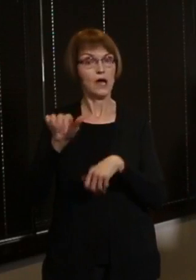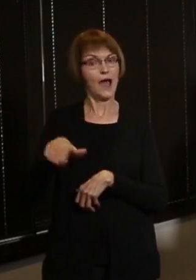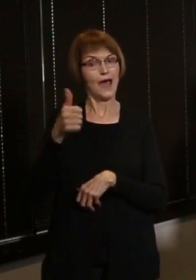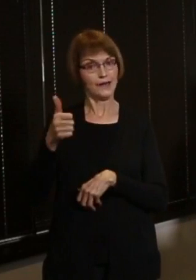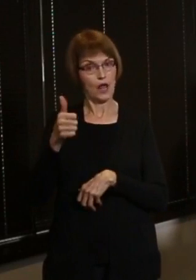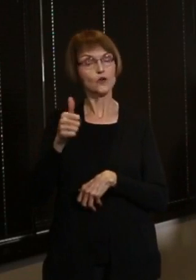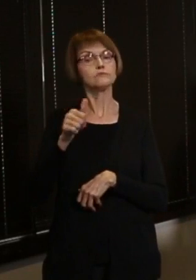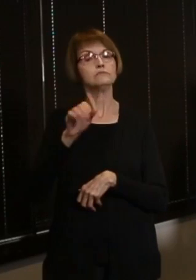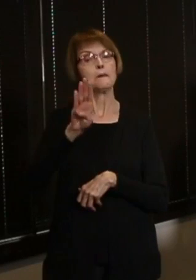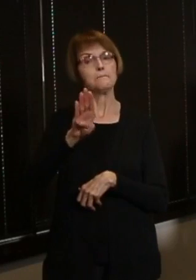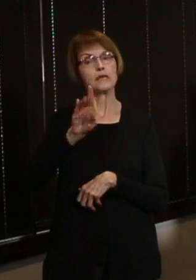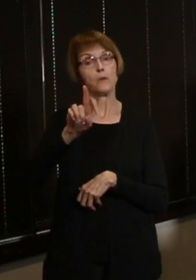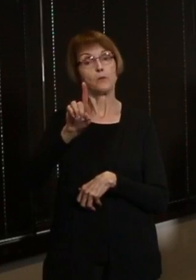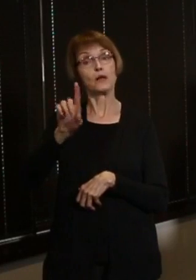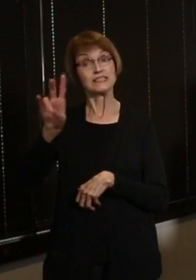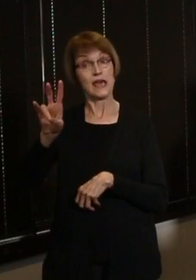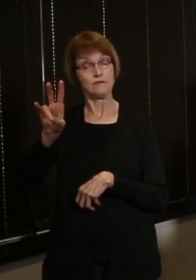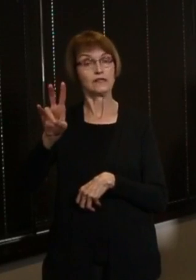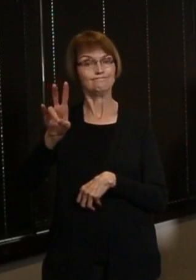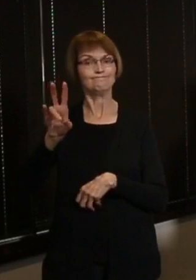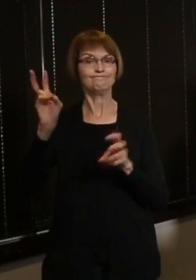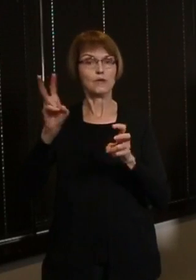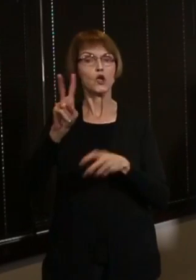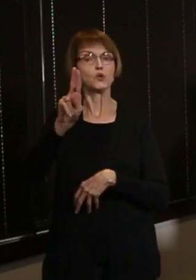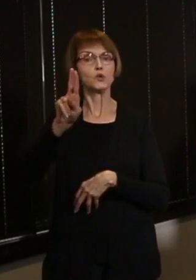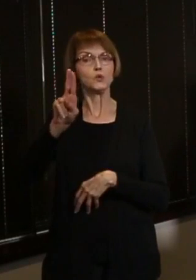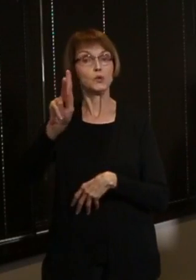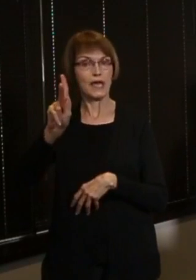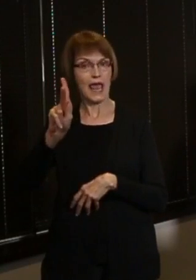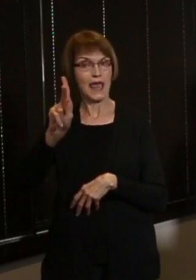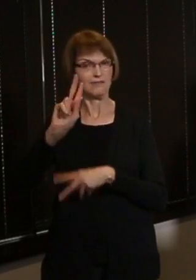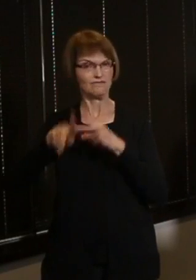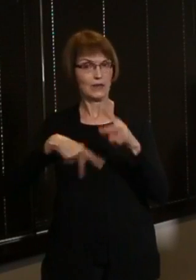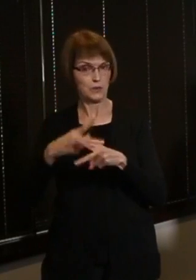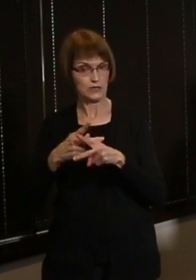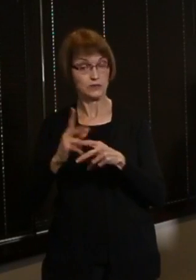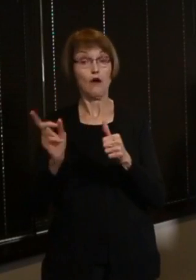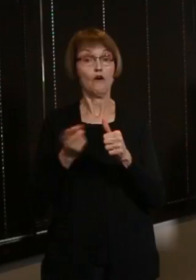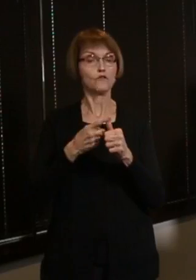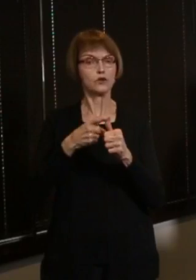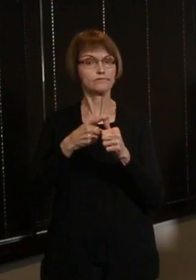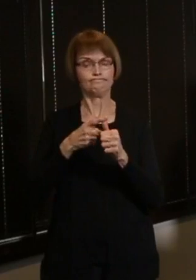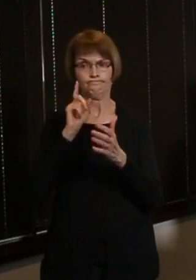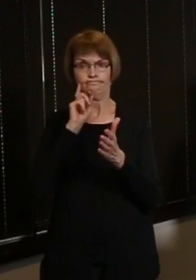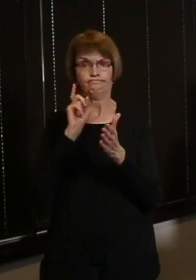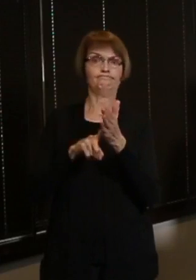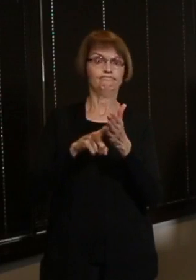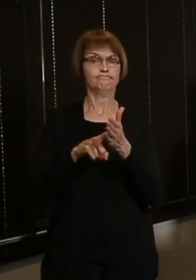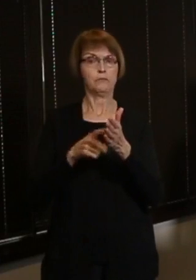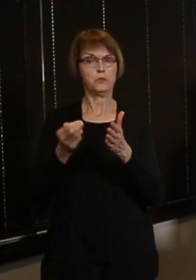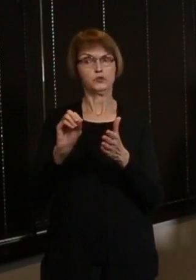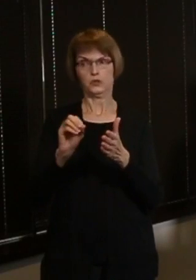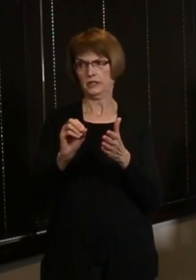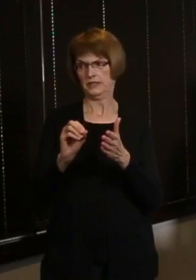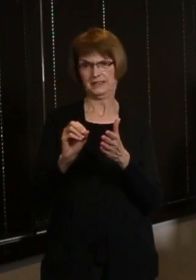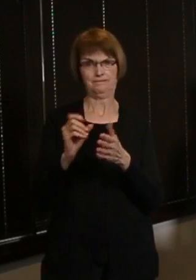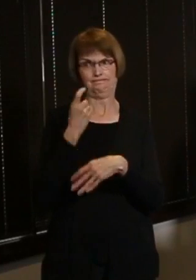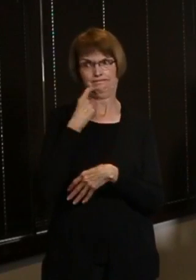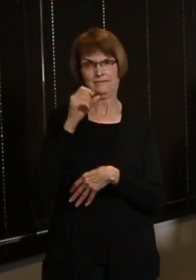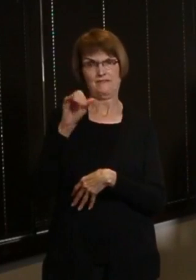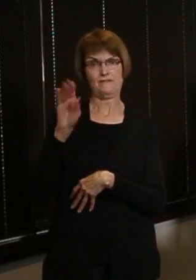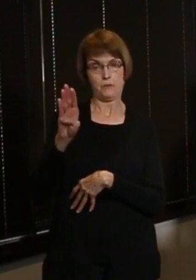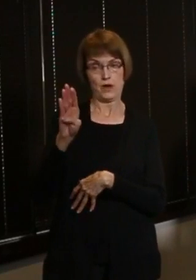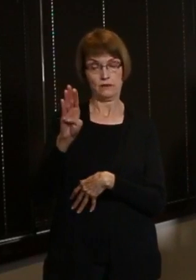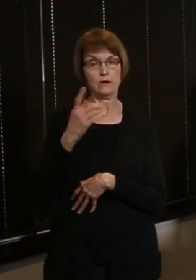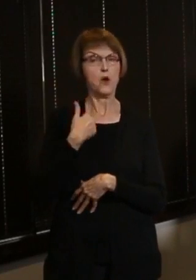the B.1.1.7, also known as the UK variant, was first detected in Missouri back in February. Now, we've suspected